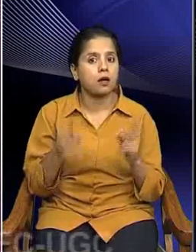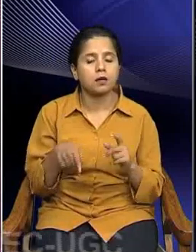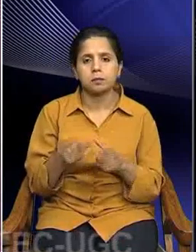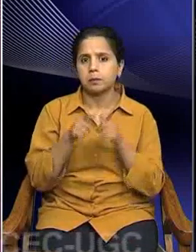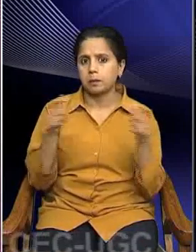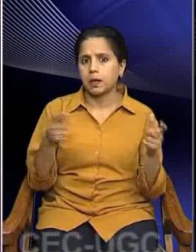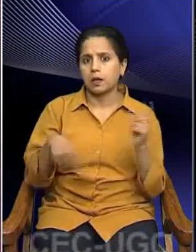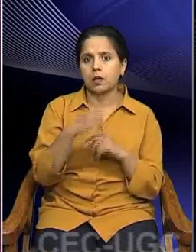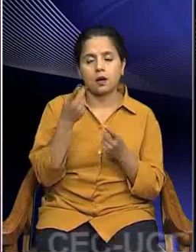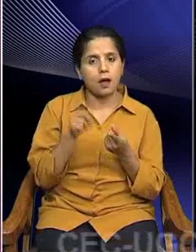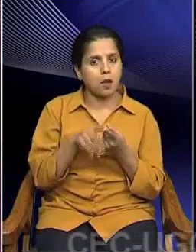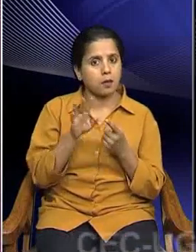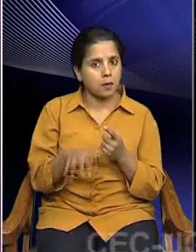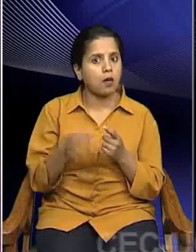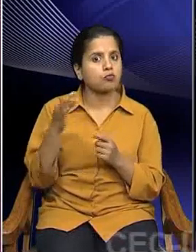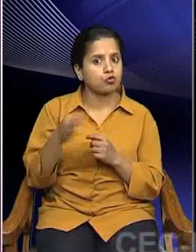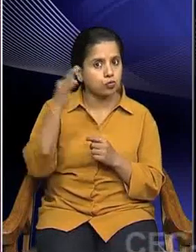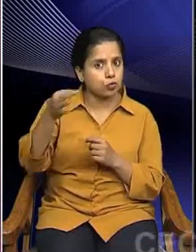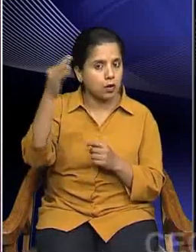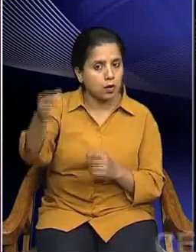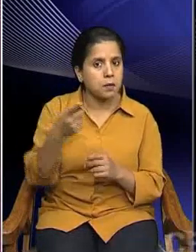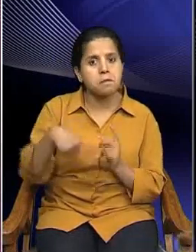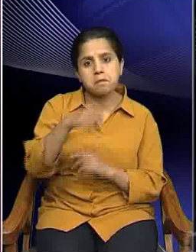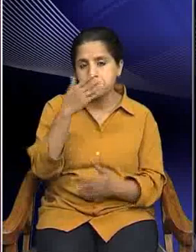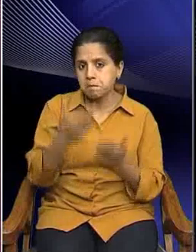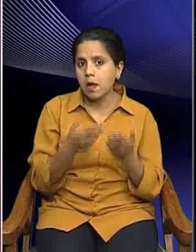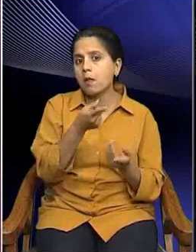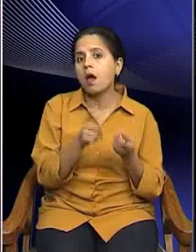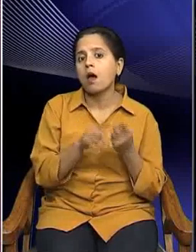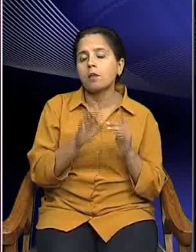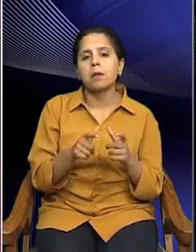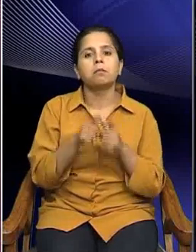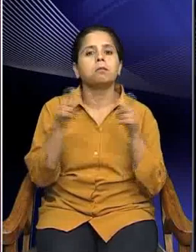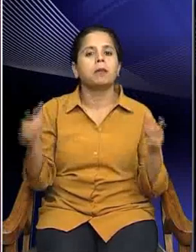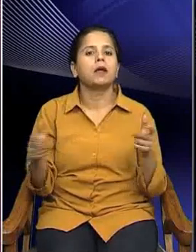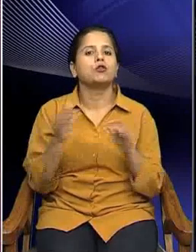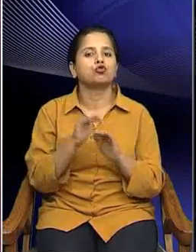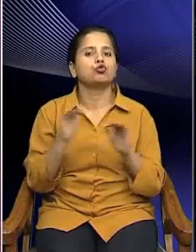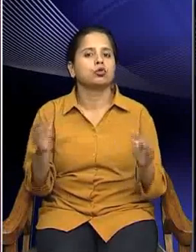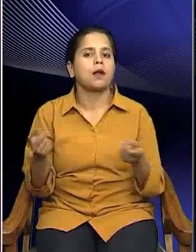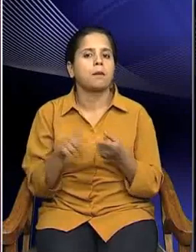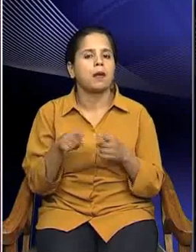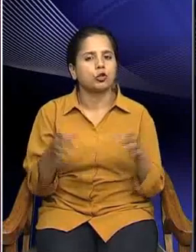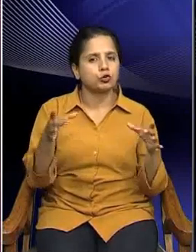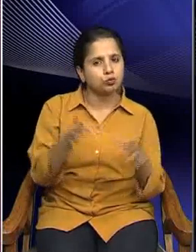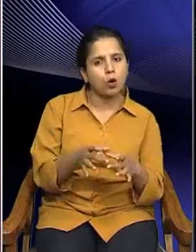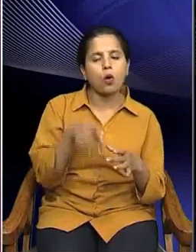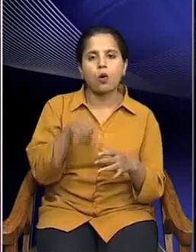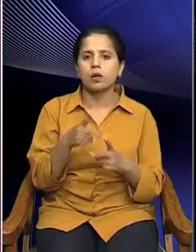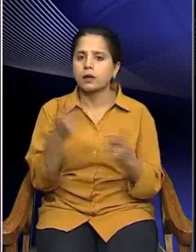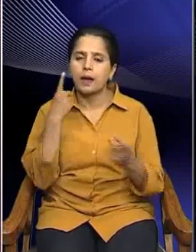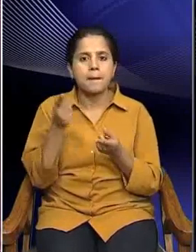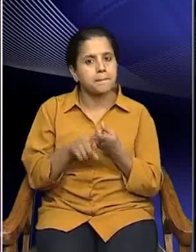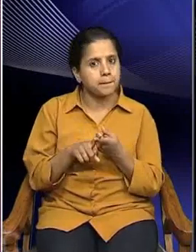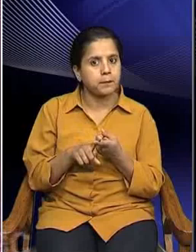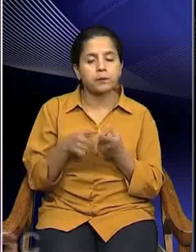of reproductive career means that they are going to enter into large number of children at smaller intervals.